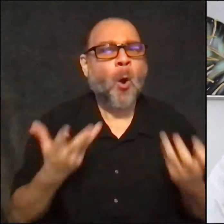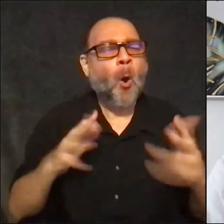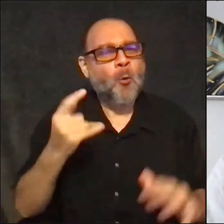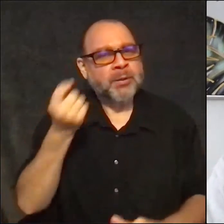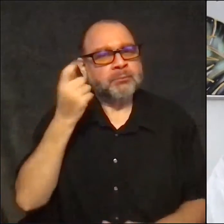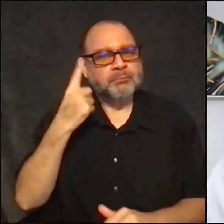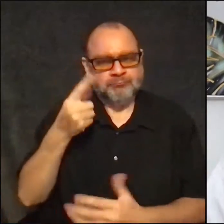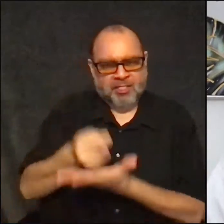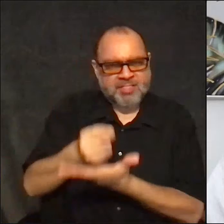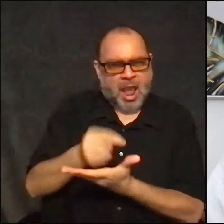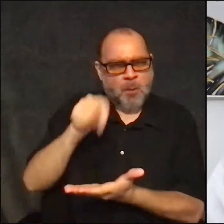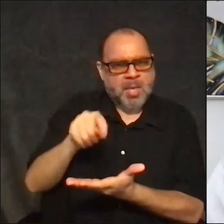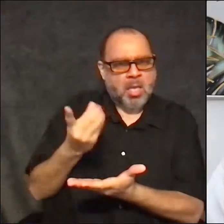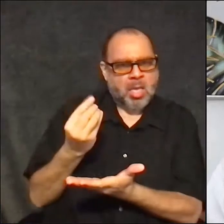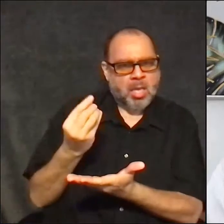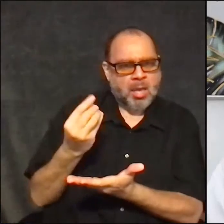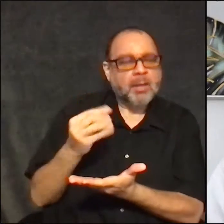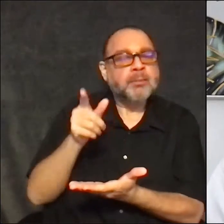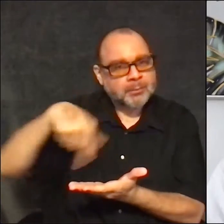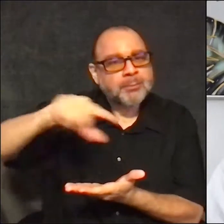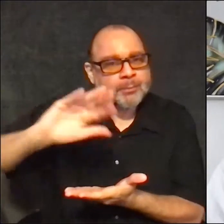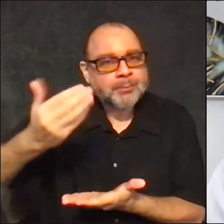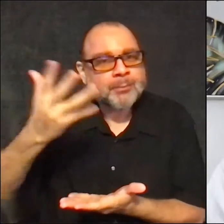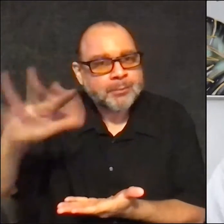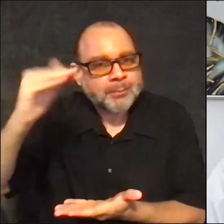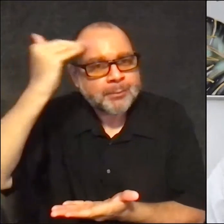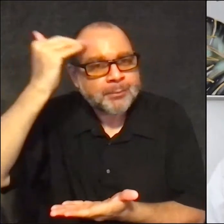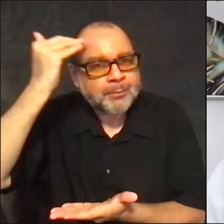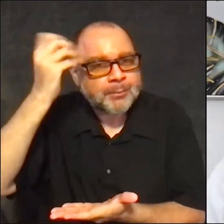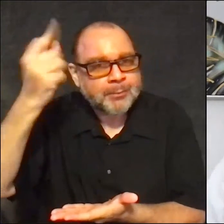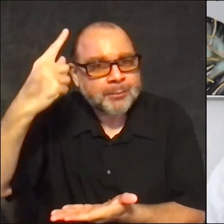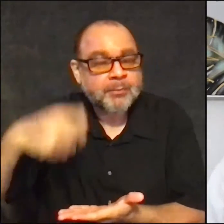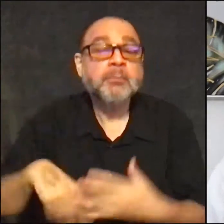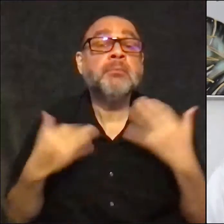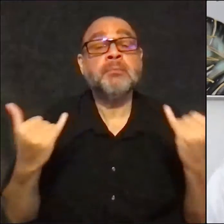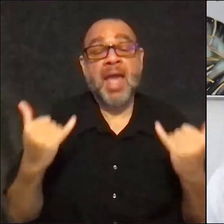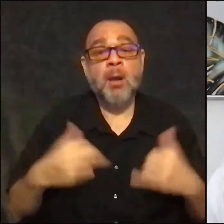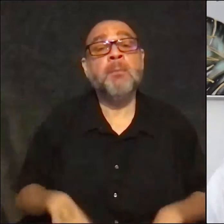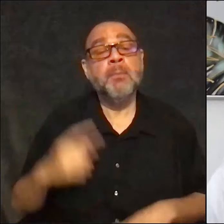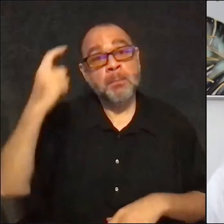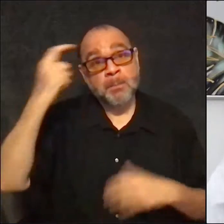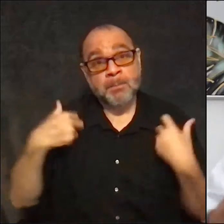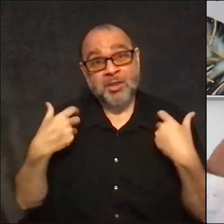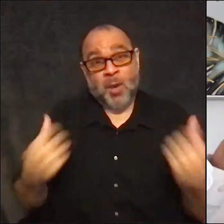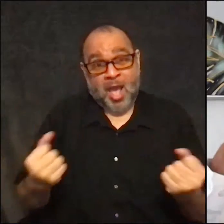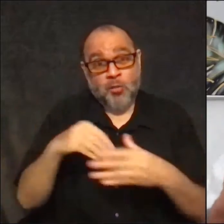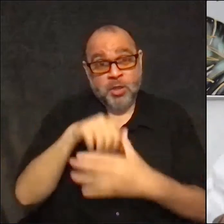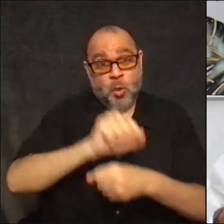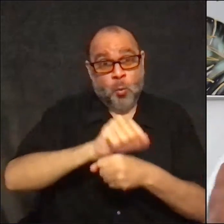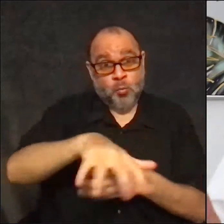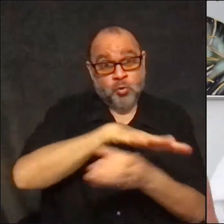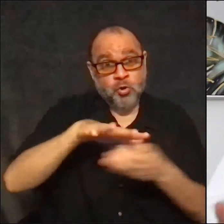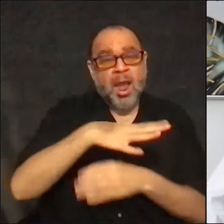therapy. So a bit about myself, but we're going to be focusing really on, mental health in the workplace and corporate mental health.